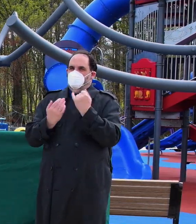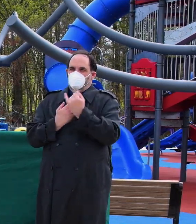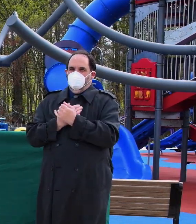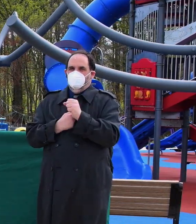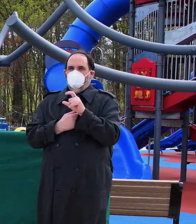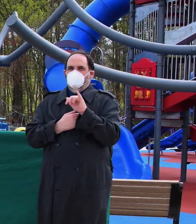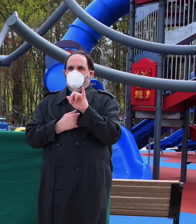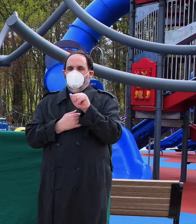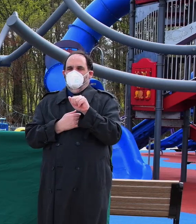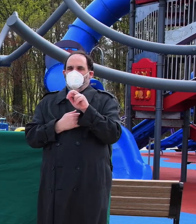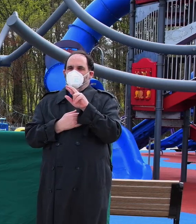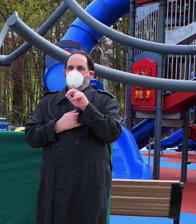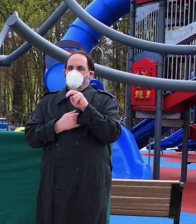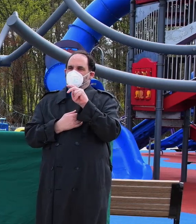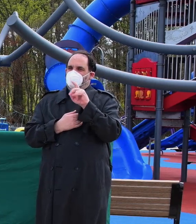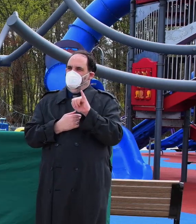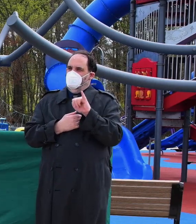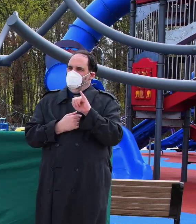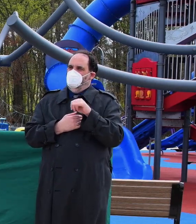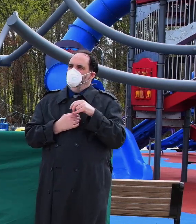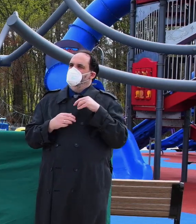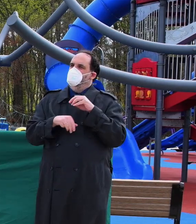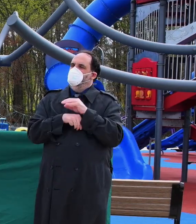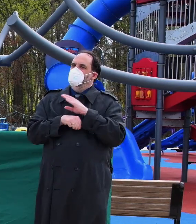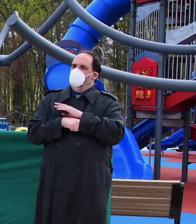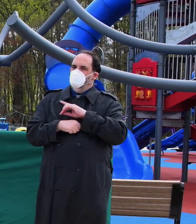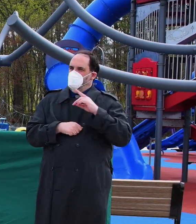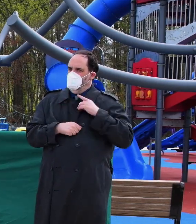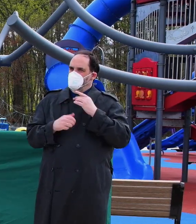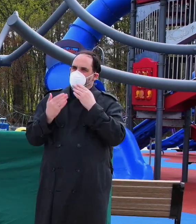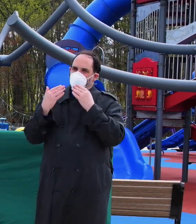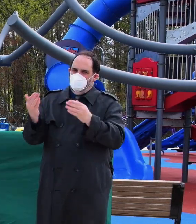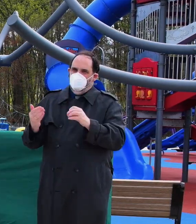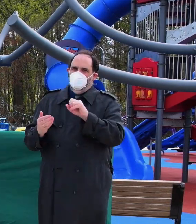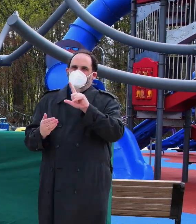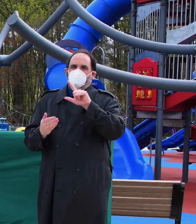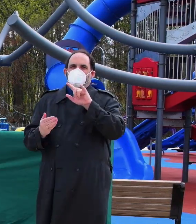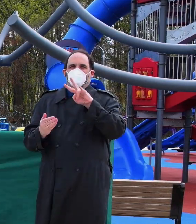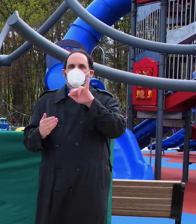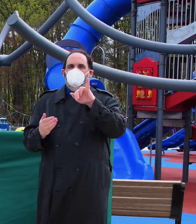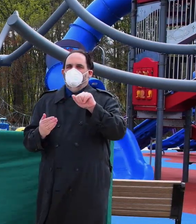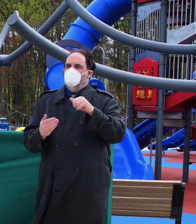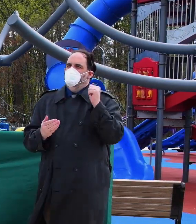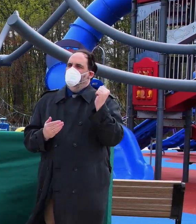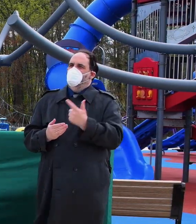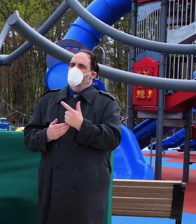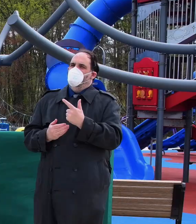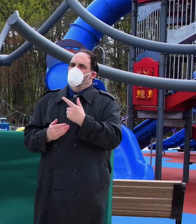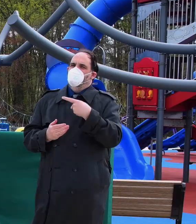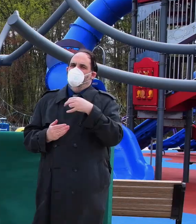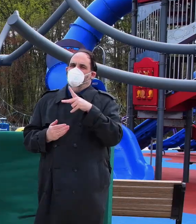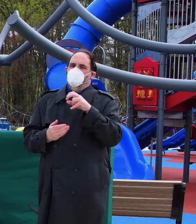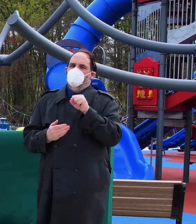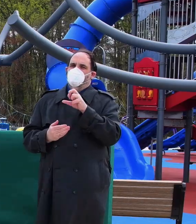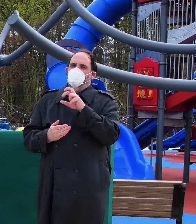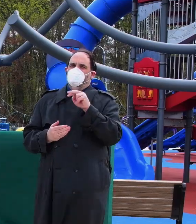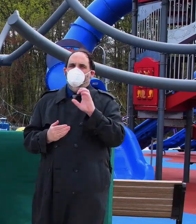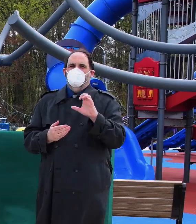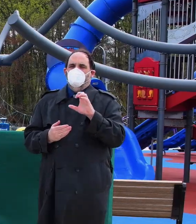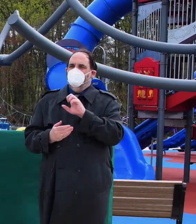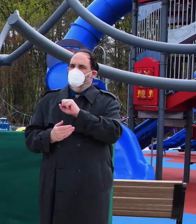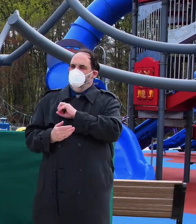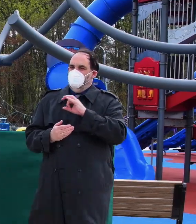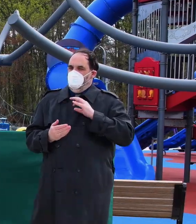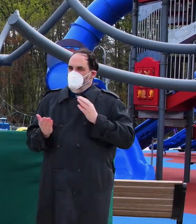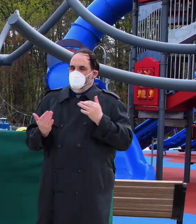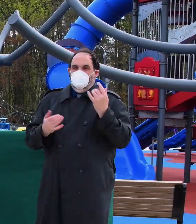our Recreation Parks Advisory Board. I see her out there. And all of our Recreation Park staff who are here with us today. Without them,